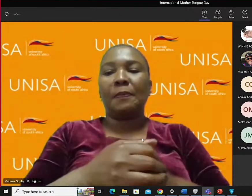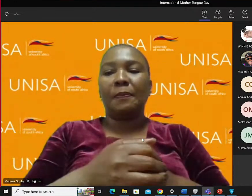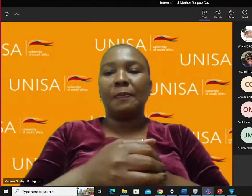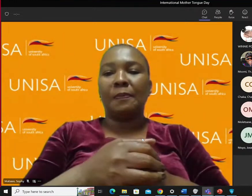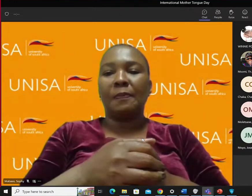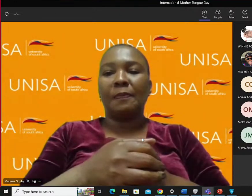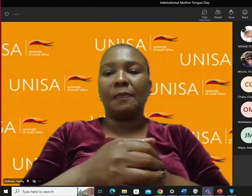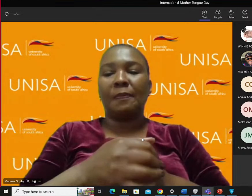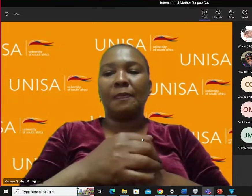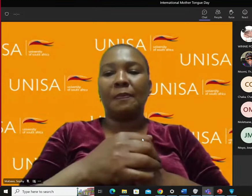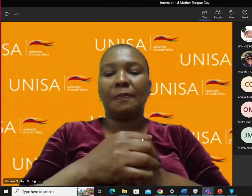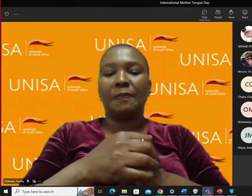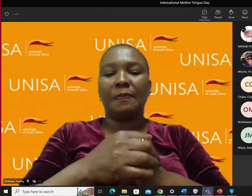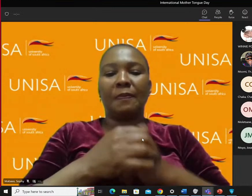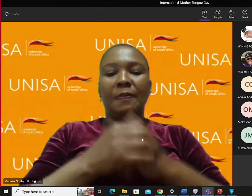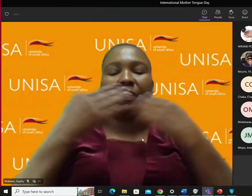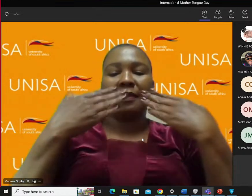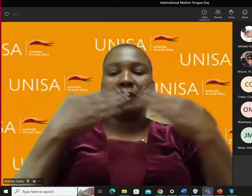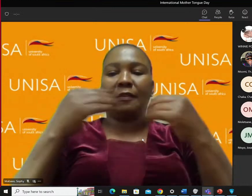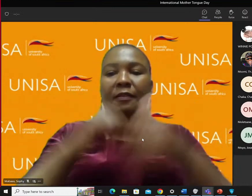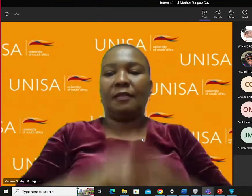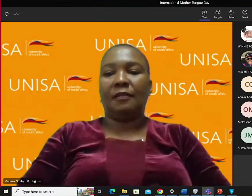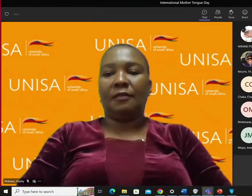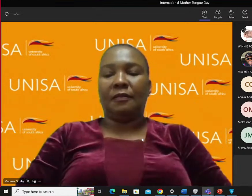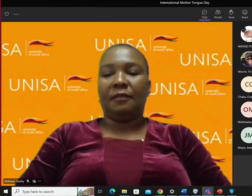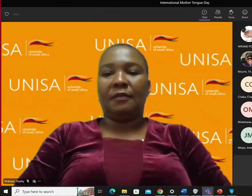is yours. Thank you.